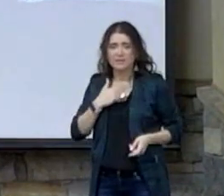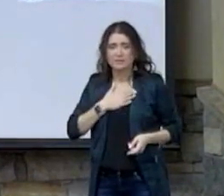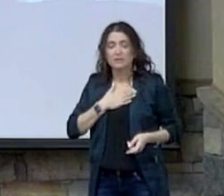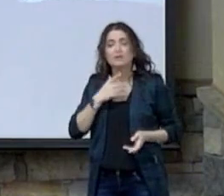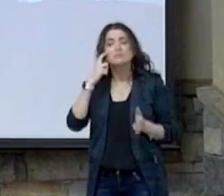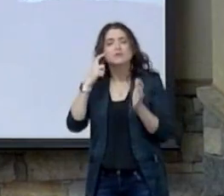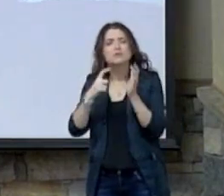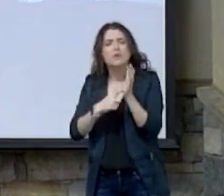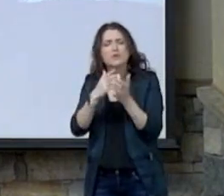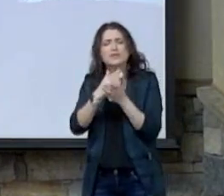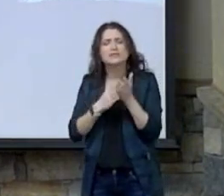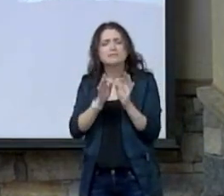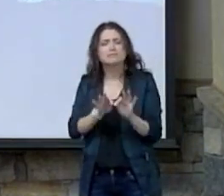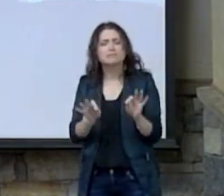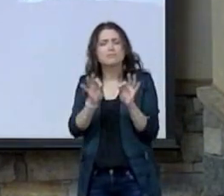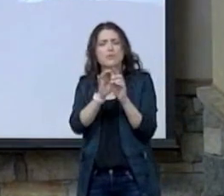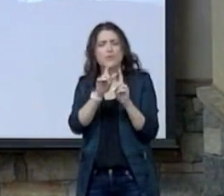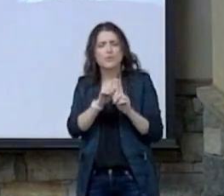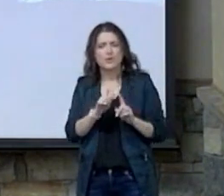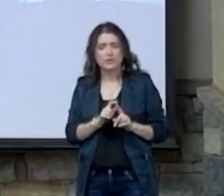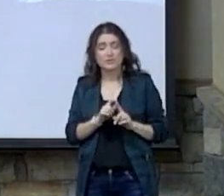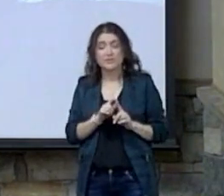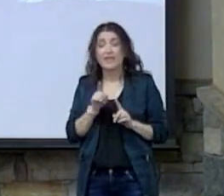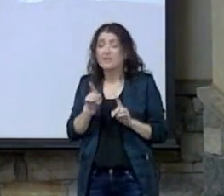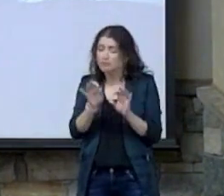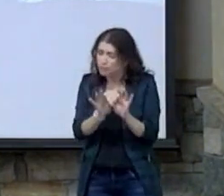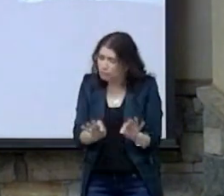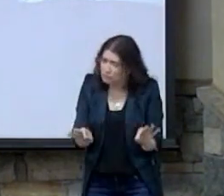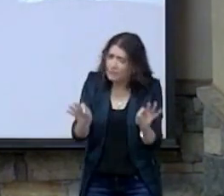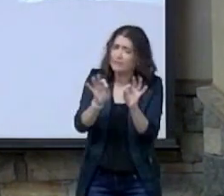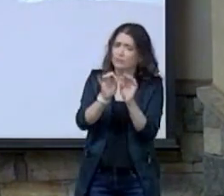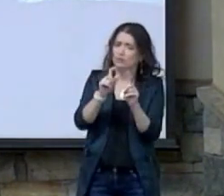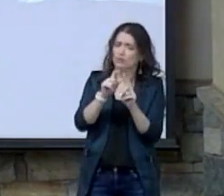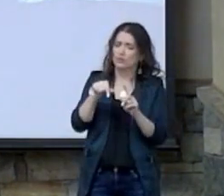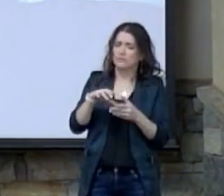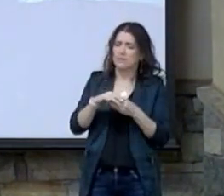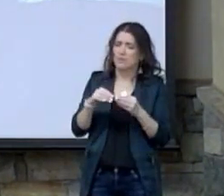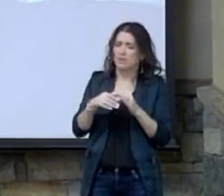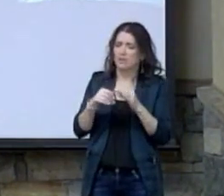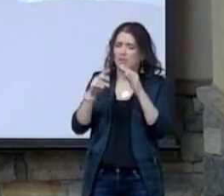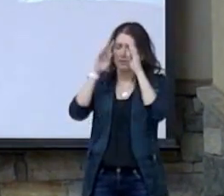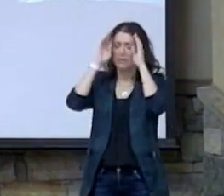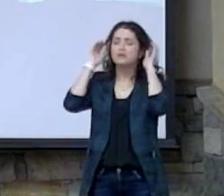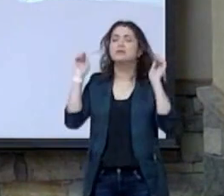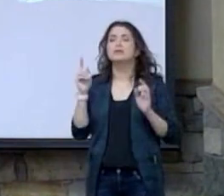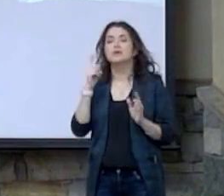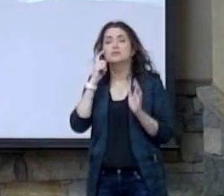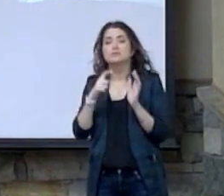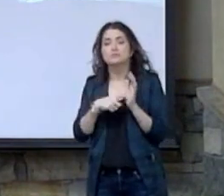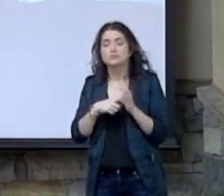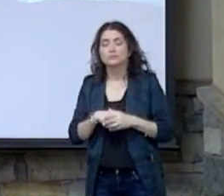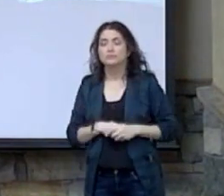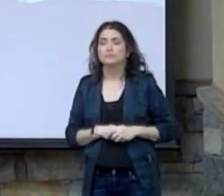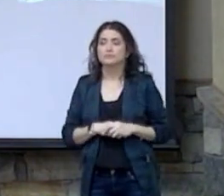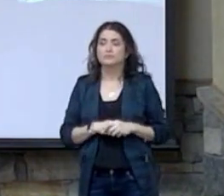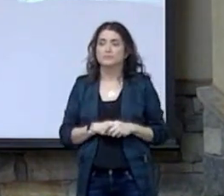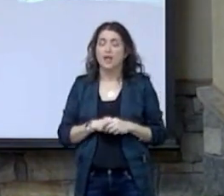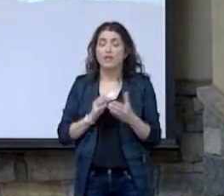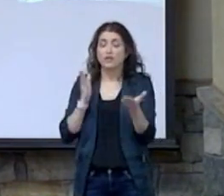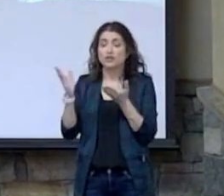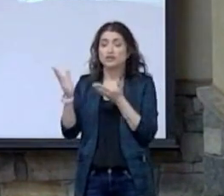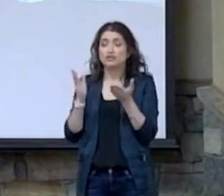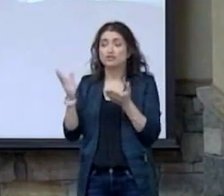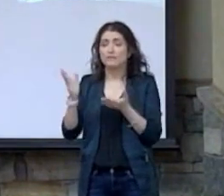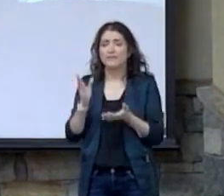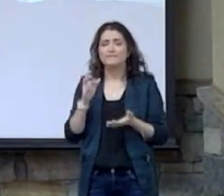some key words. These are critical words in this parable. I want you to notice this. The servant fell